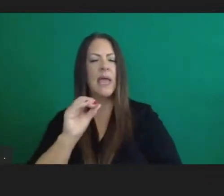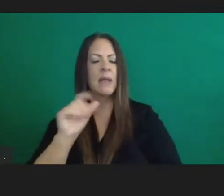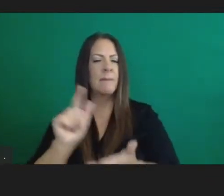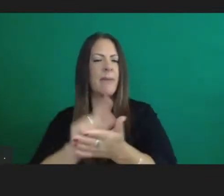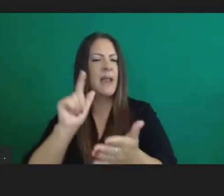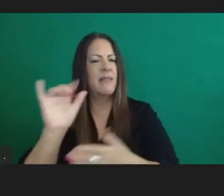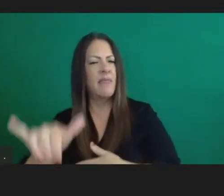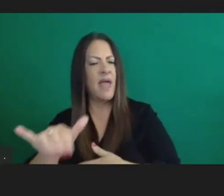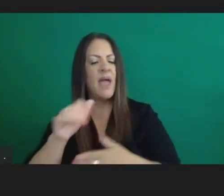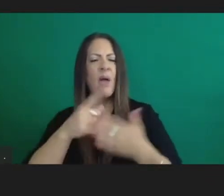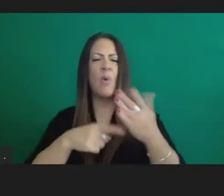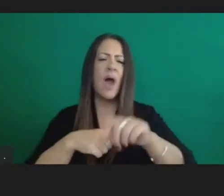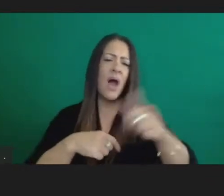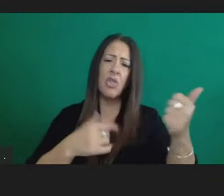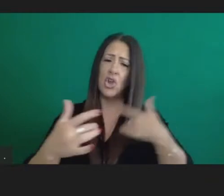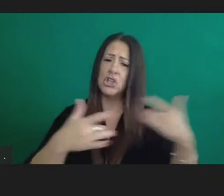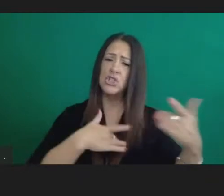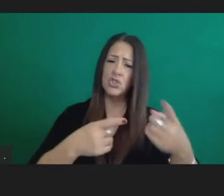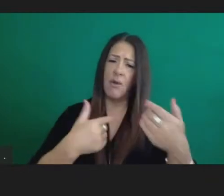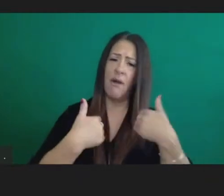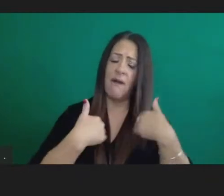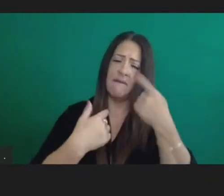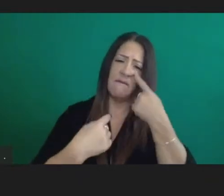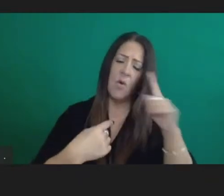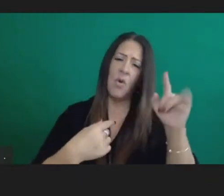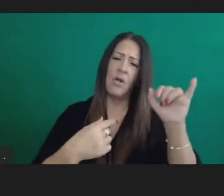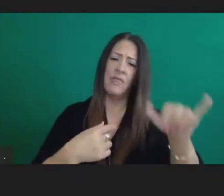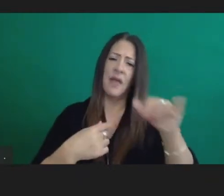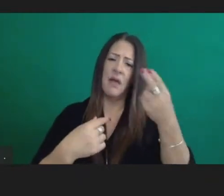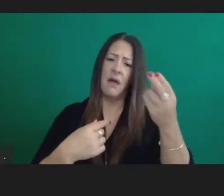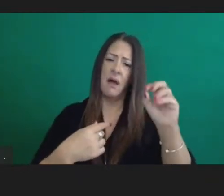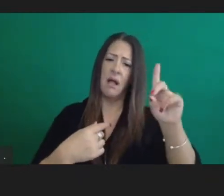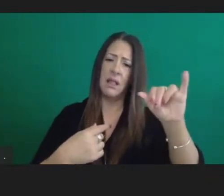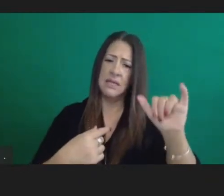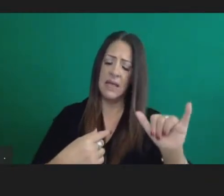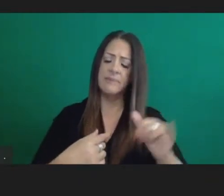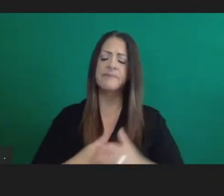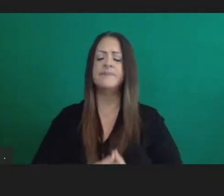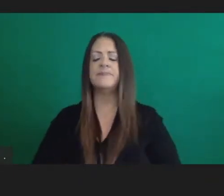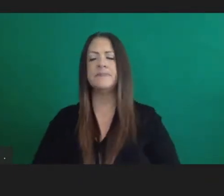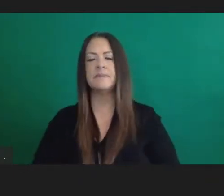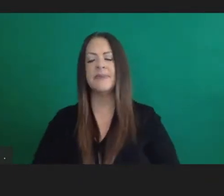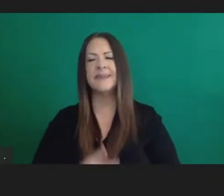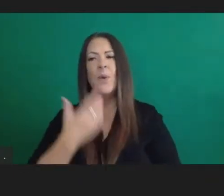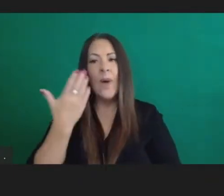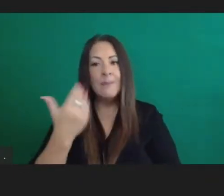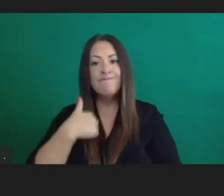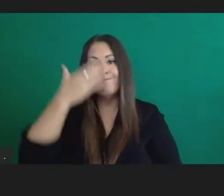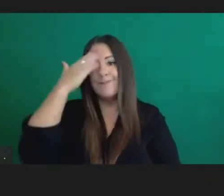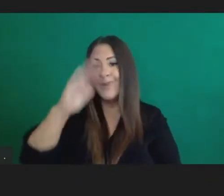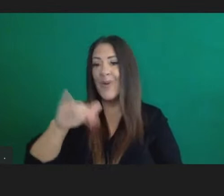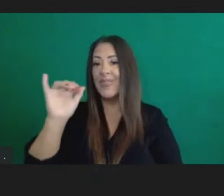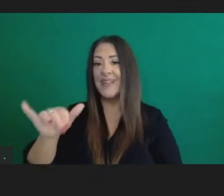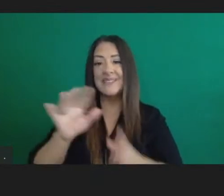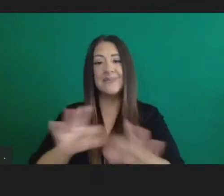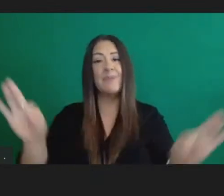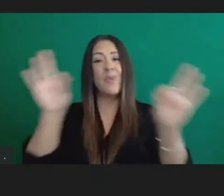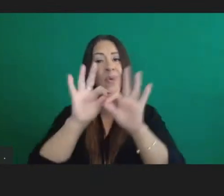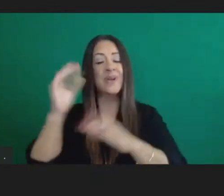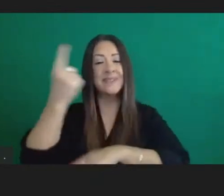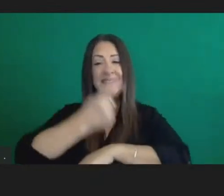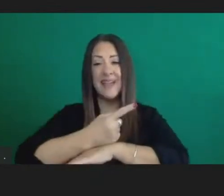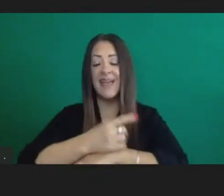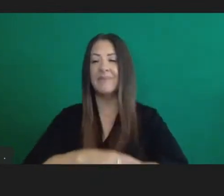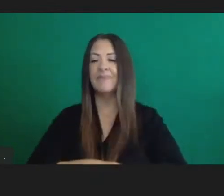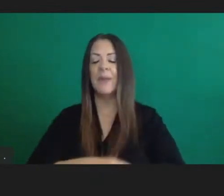holiday. Well, certainly, I mean, you know, it's such an important day, and, you know, a lot of counties are themselves putting out